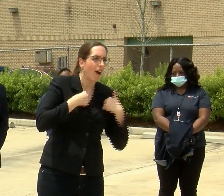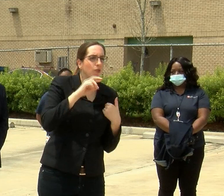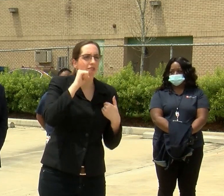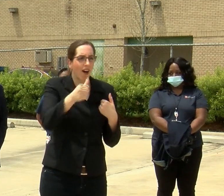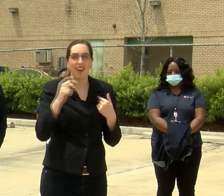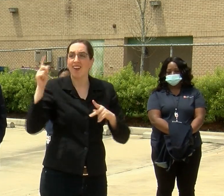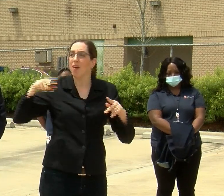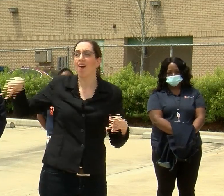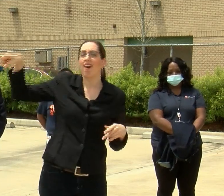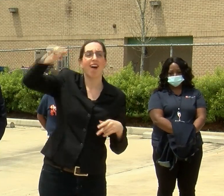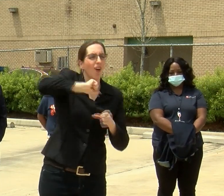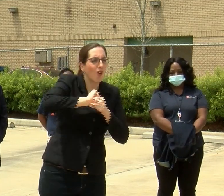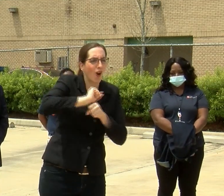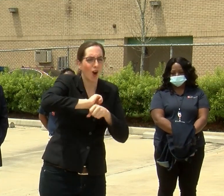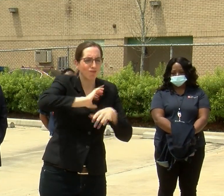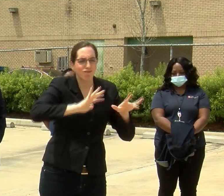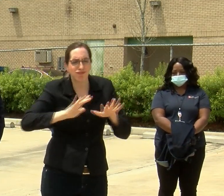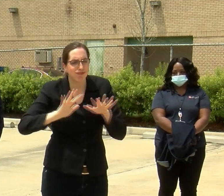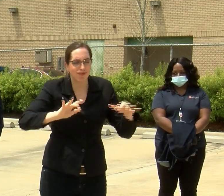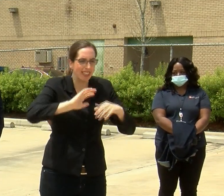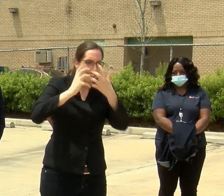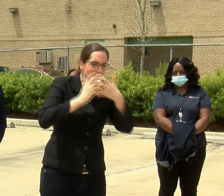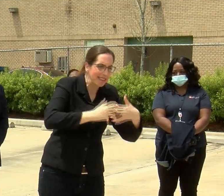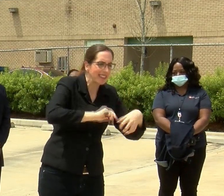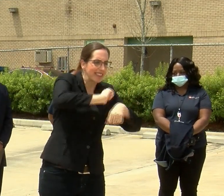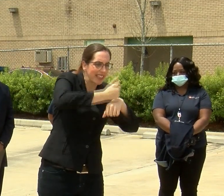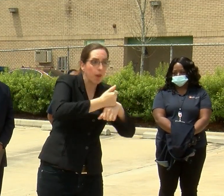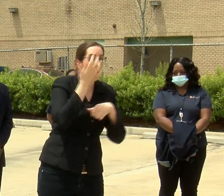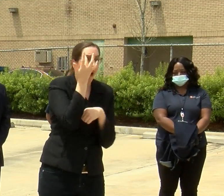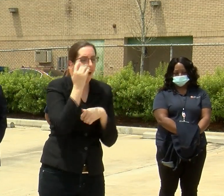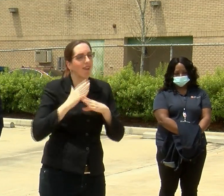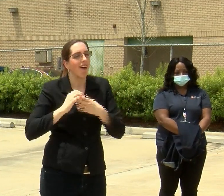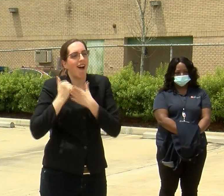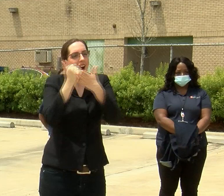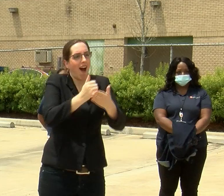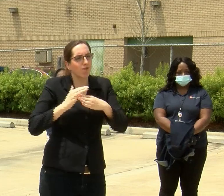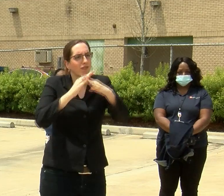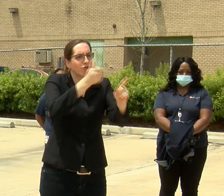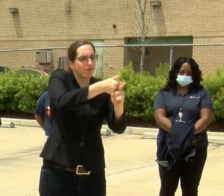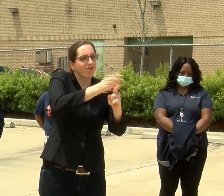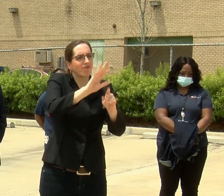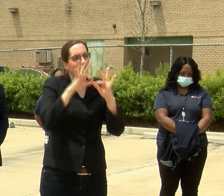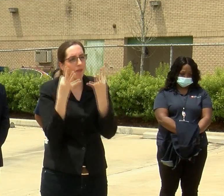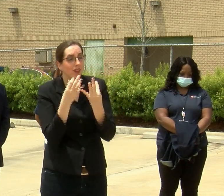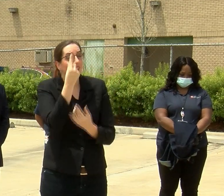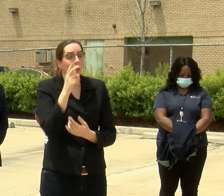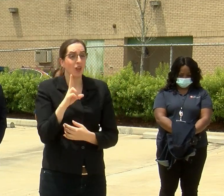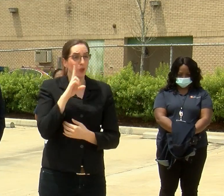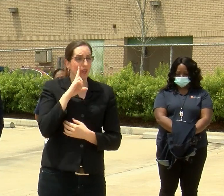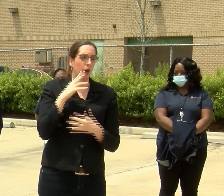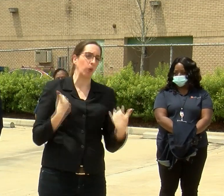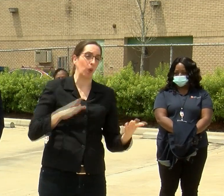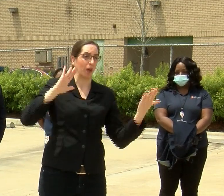so hard to put together for you so that you can protect yourself and your family. And if you do that, you know, Houston has done really, really well when we compare